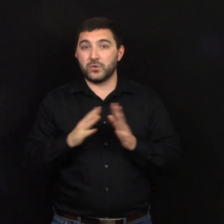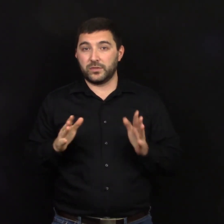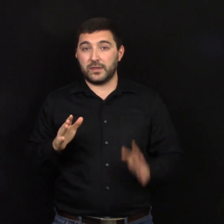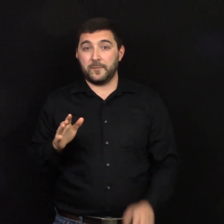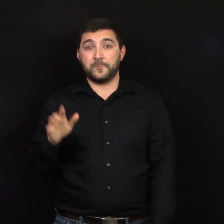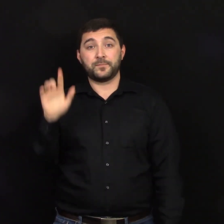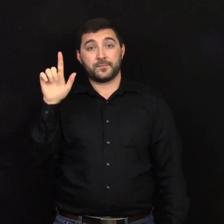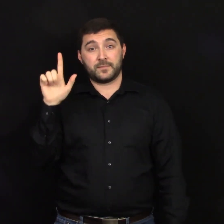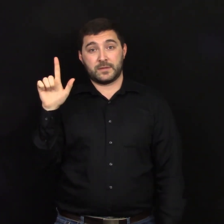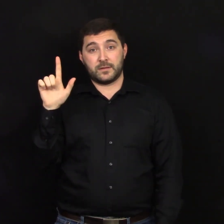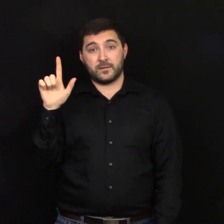smoothly.